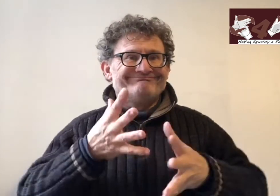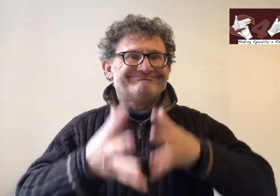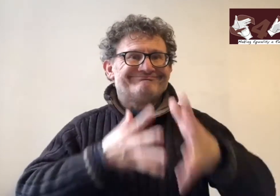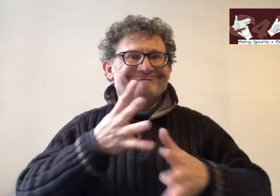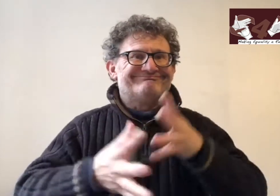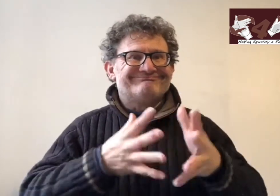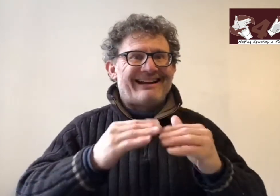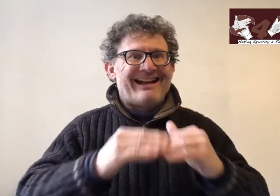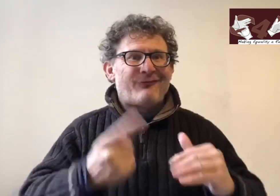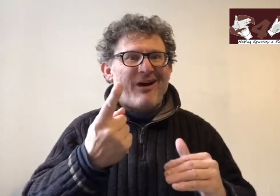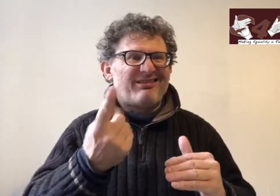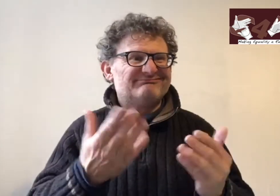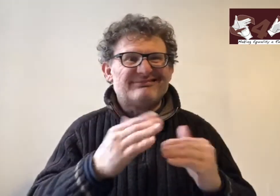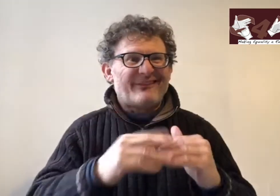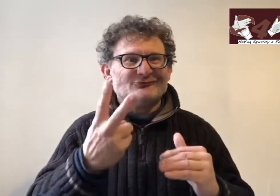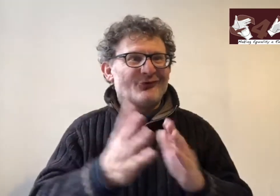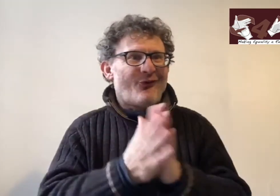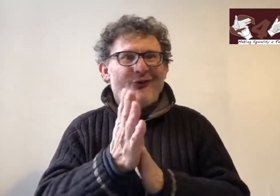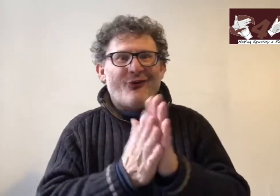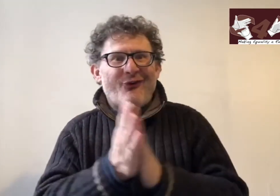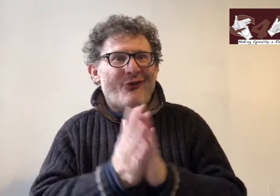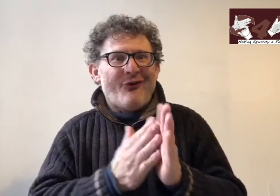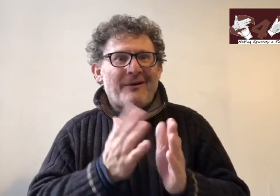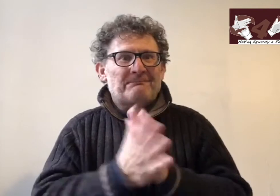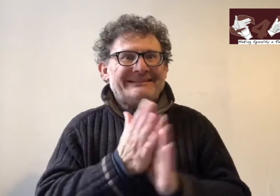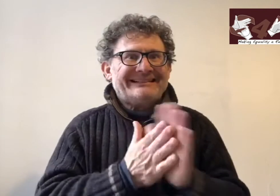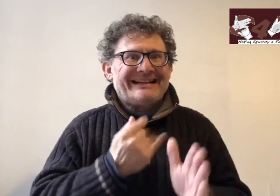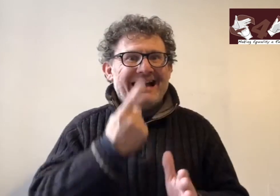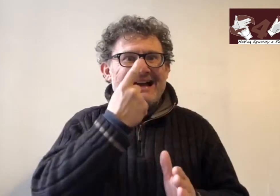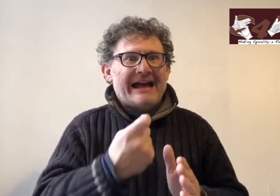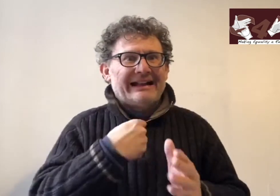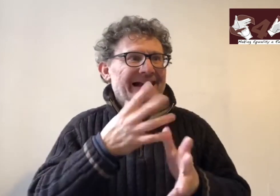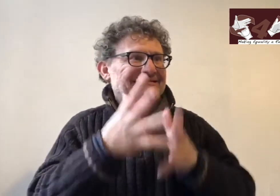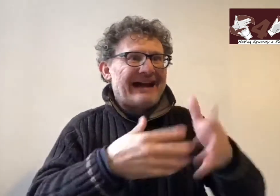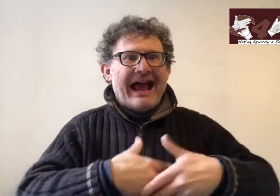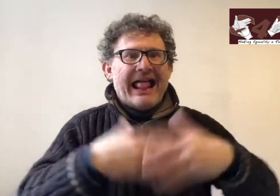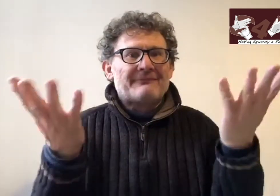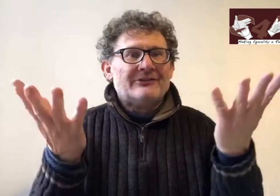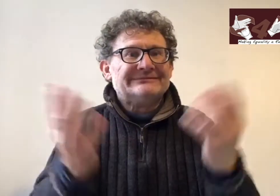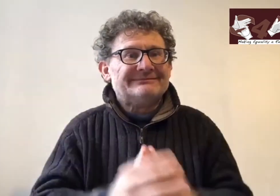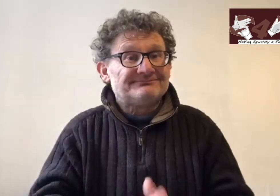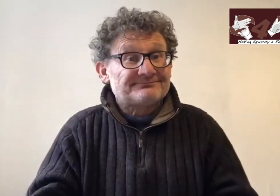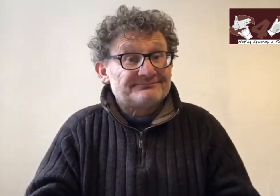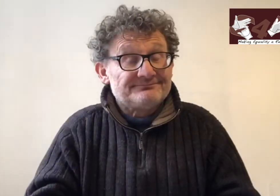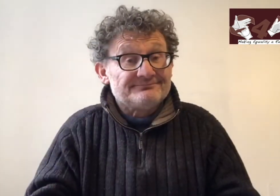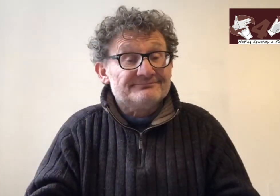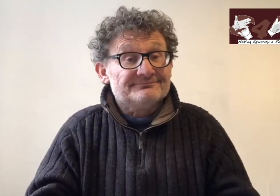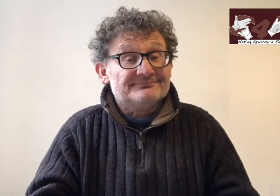You know, those who are hearing might do their level 1 or level 2 sign language skills and suddenly think they can